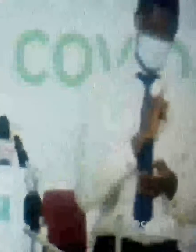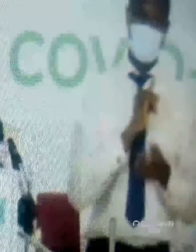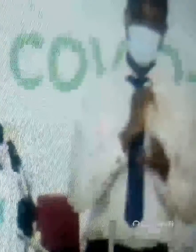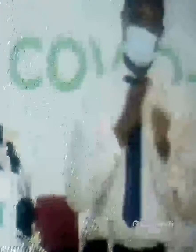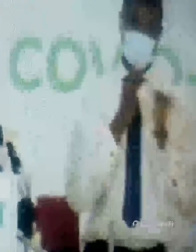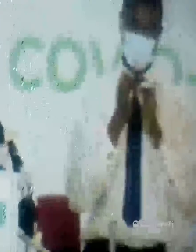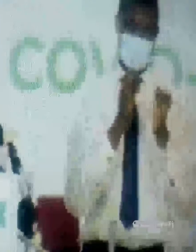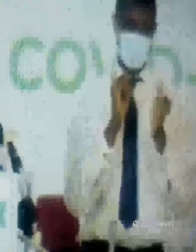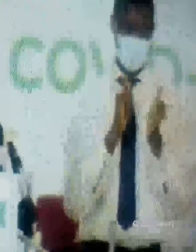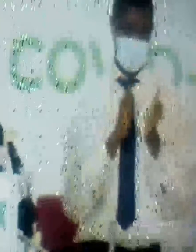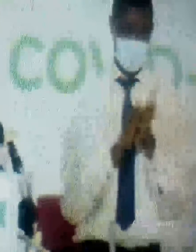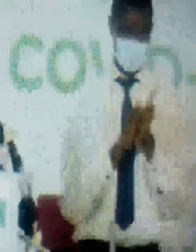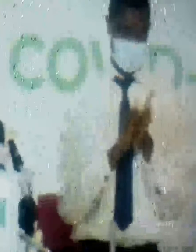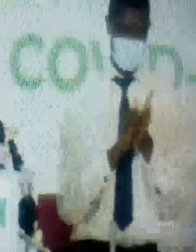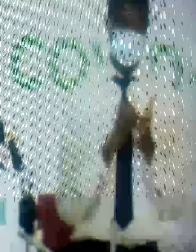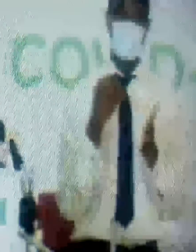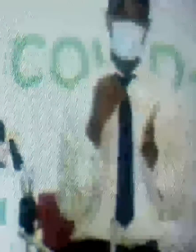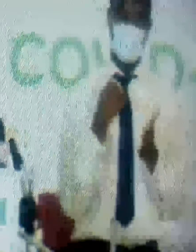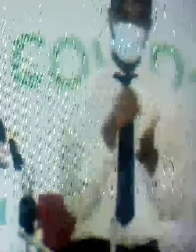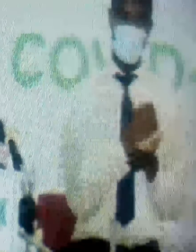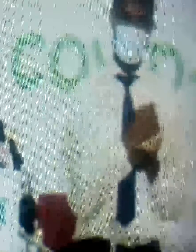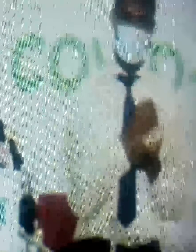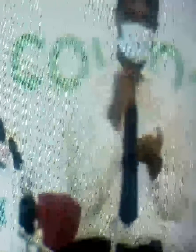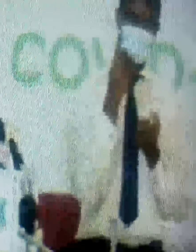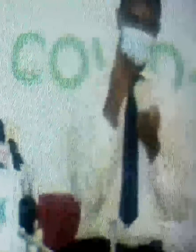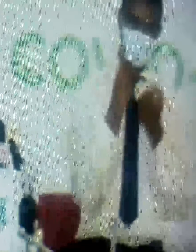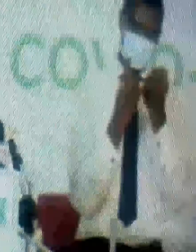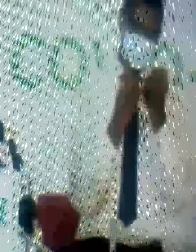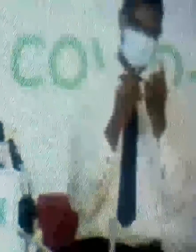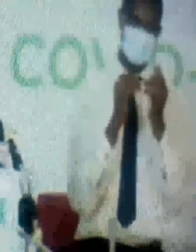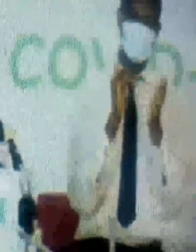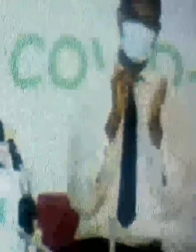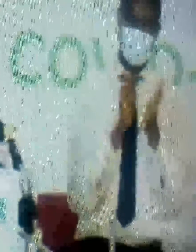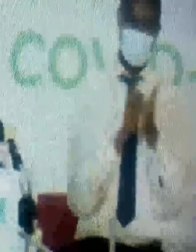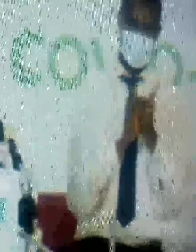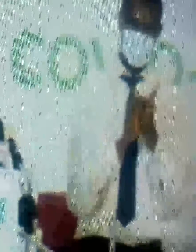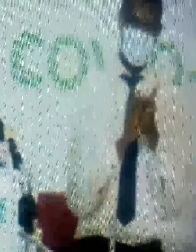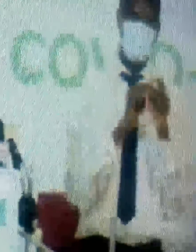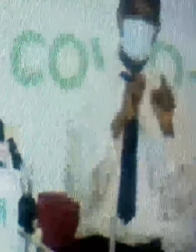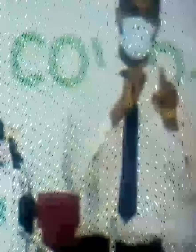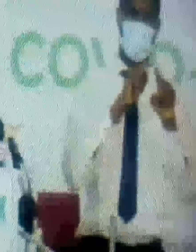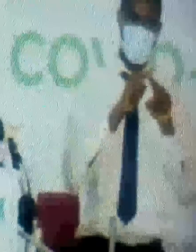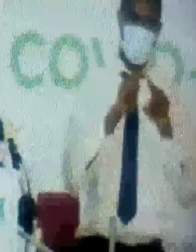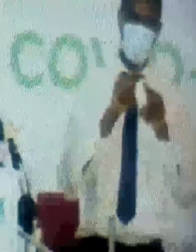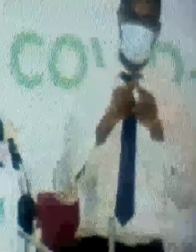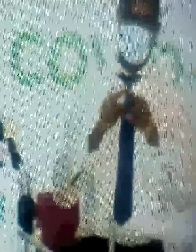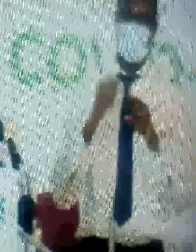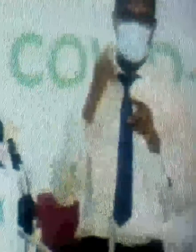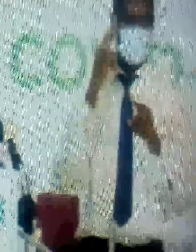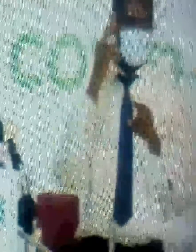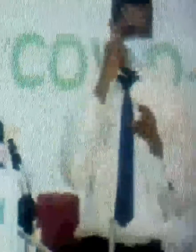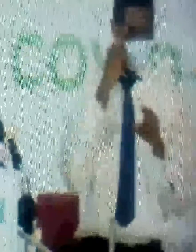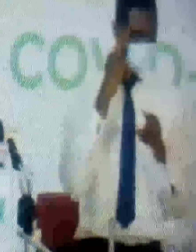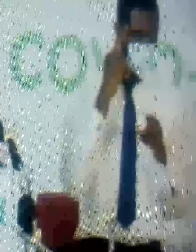instructive to state that factors have contributed to the rise in numbers from late